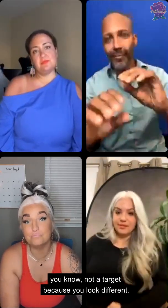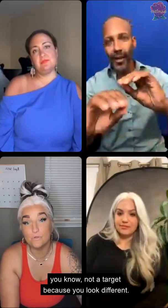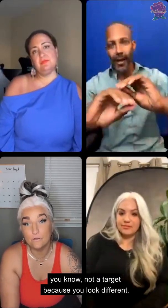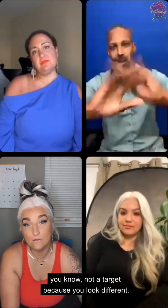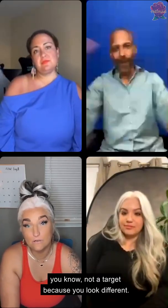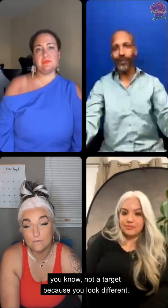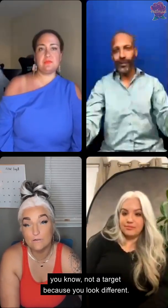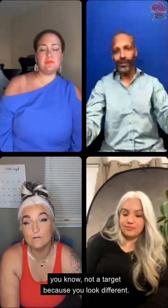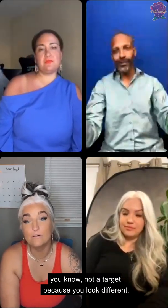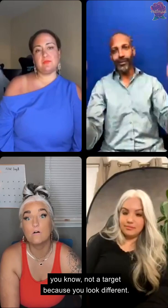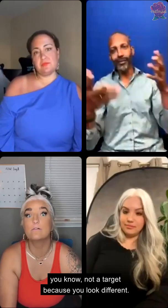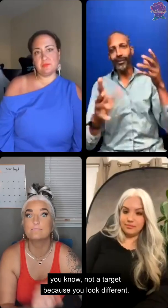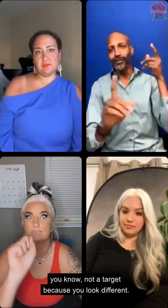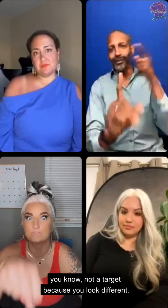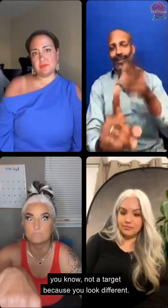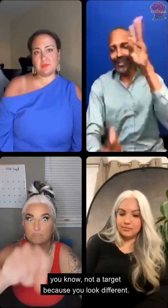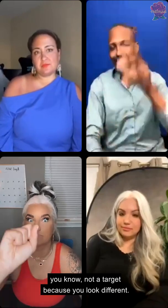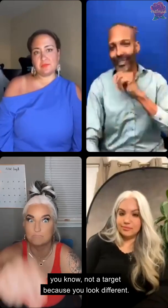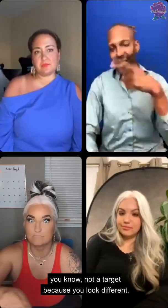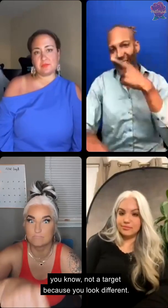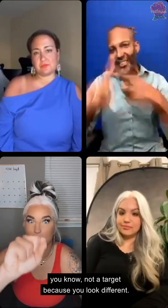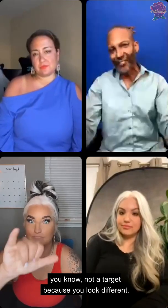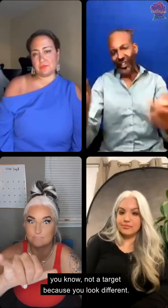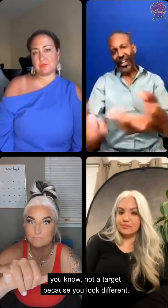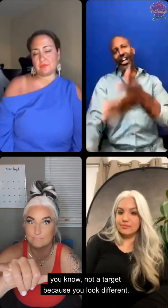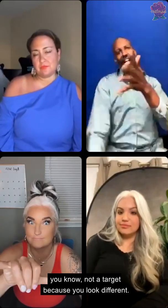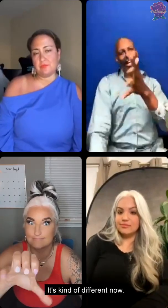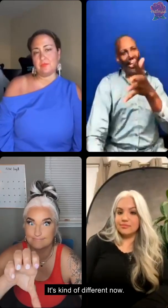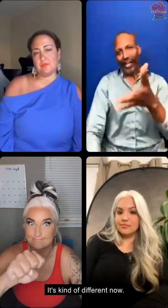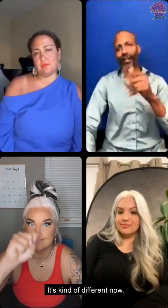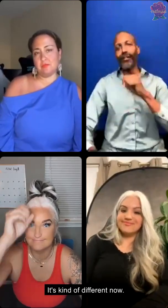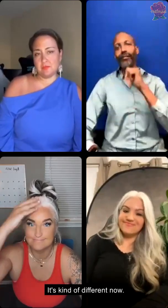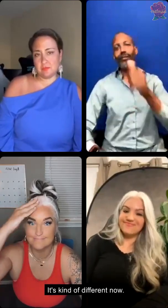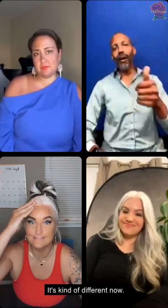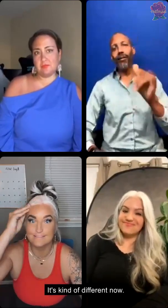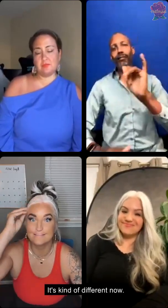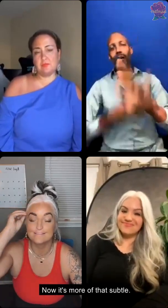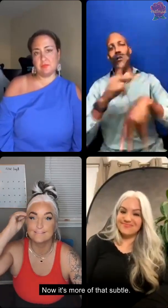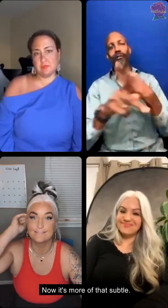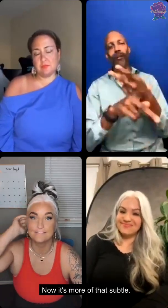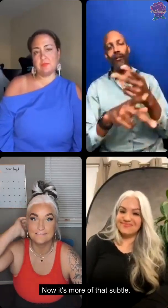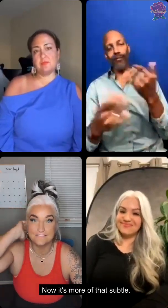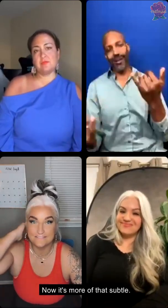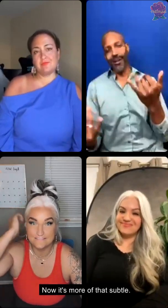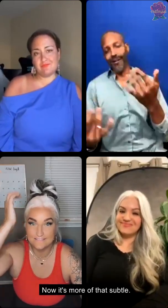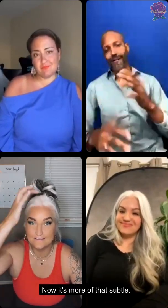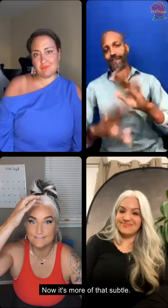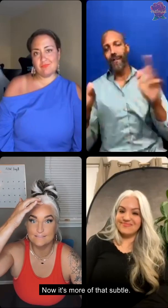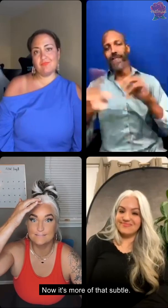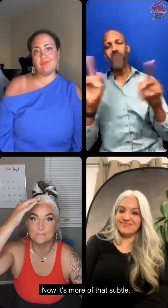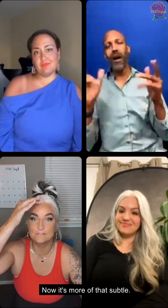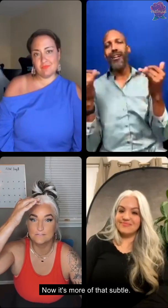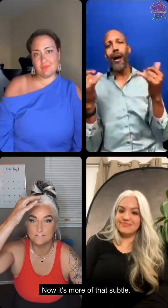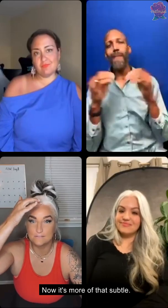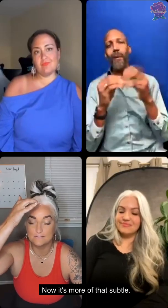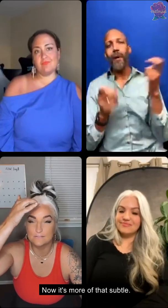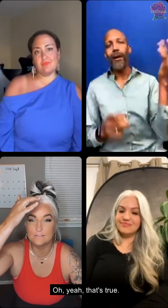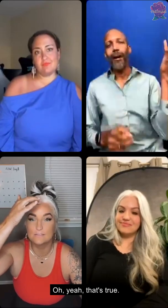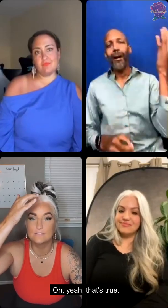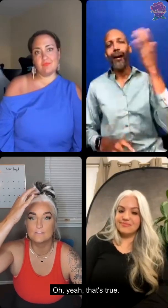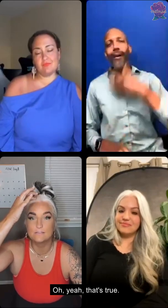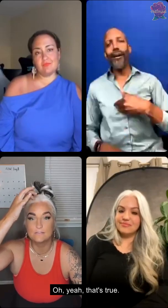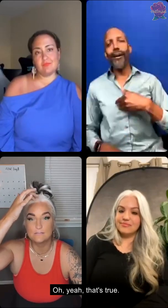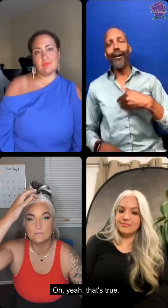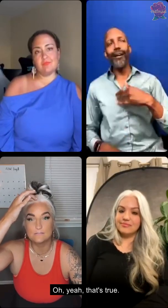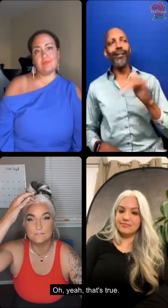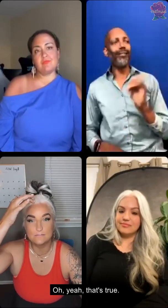target, you know, not to target because you look different. It's kind of different now. Now it's more of that